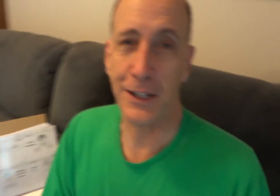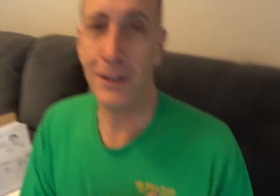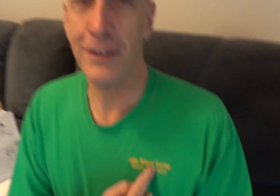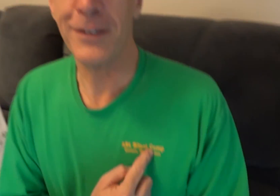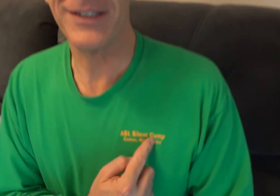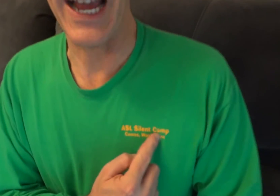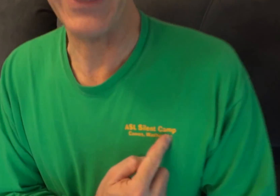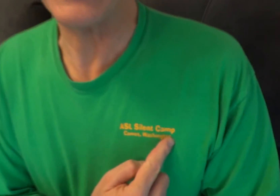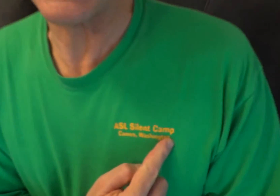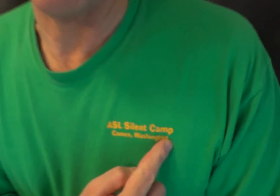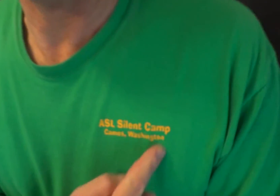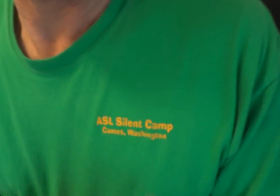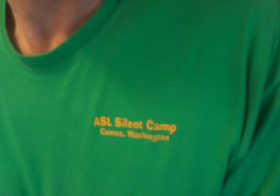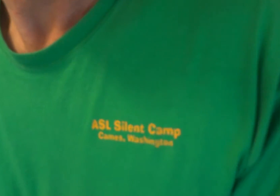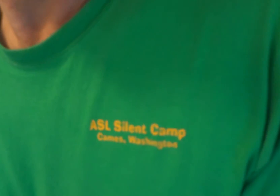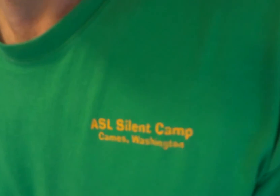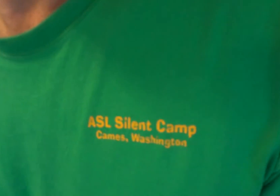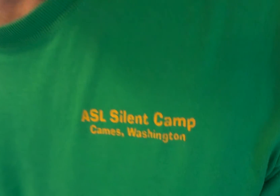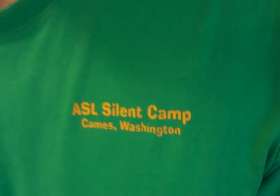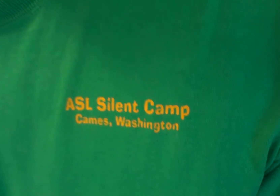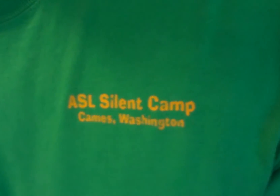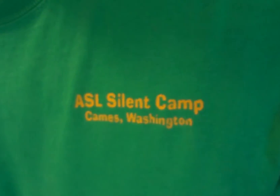ASL Silent Camp, Camus, Washington.